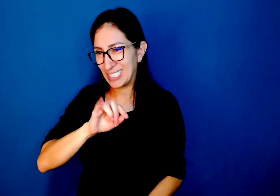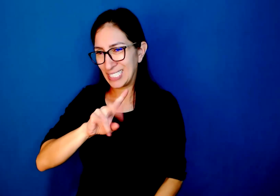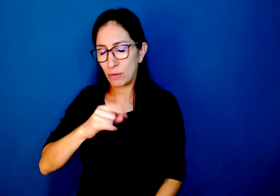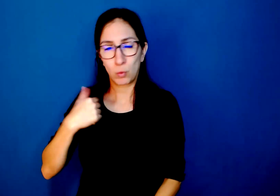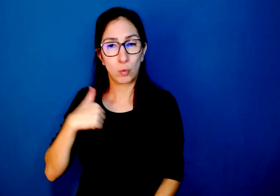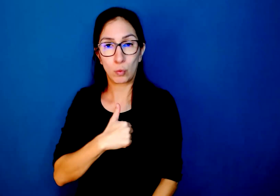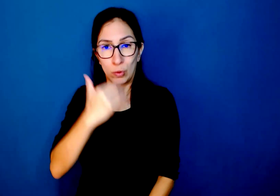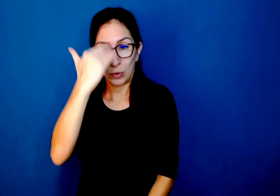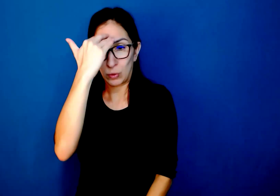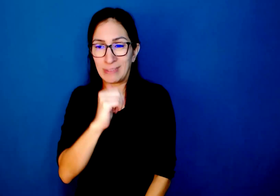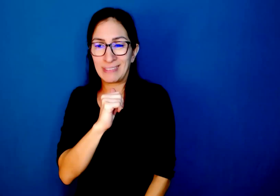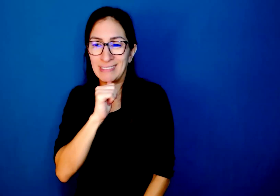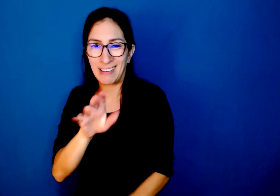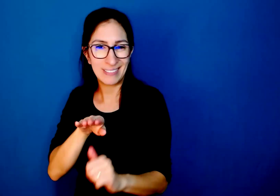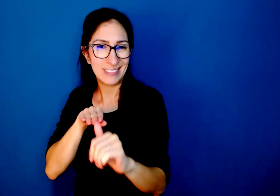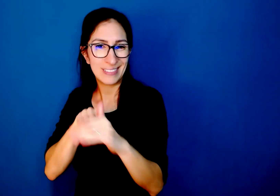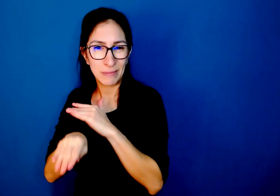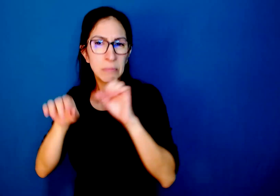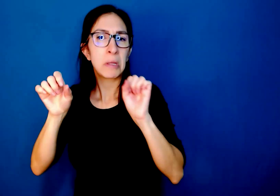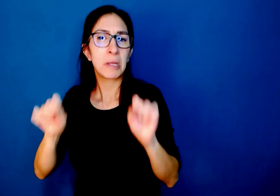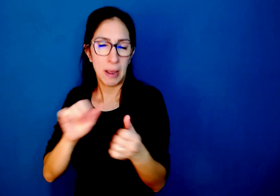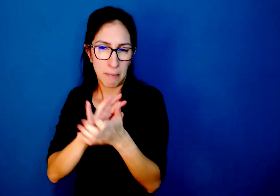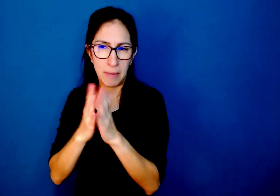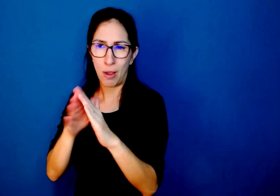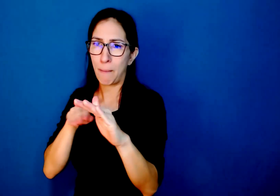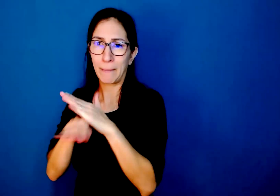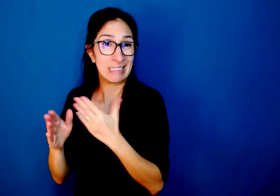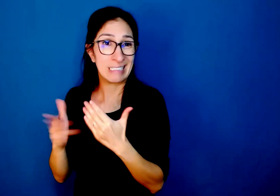can become so fairly easily.